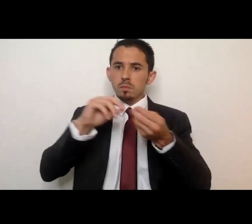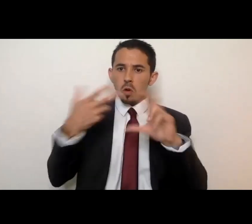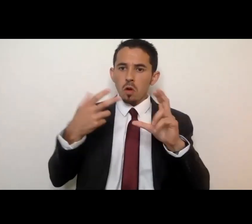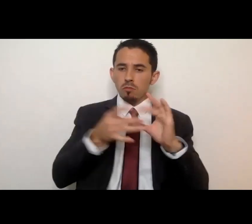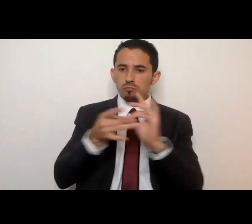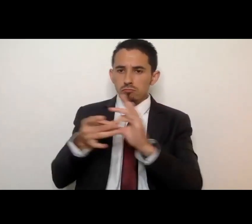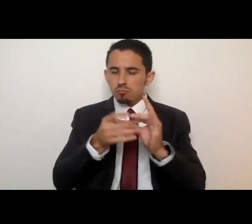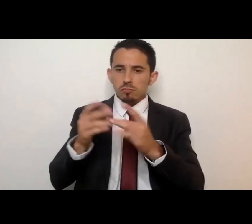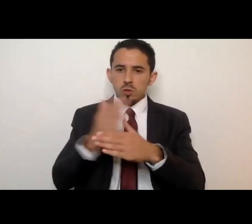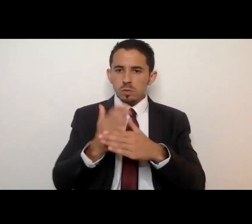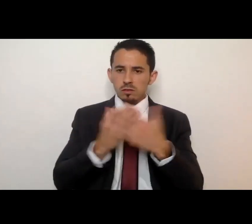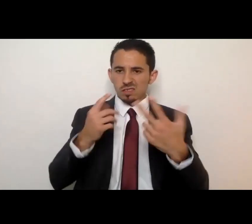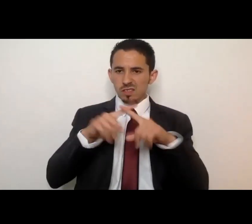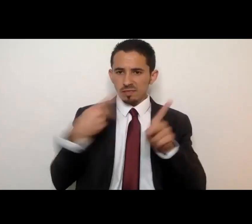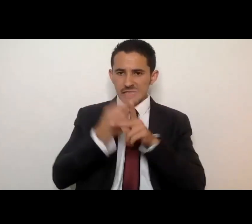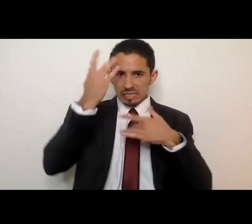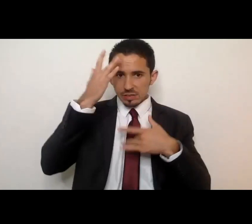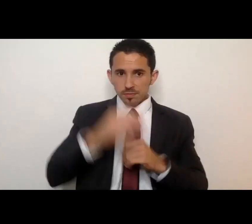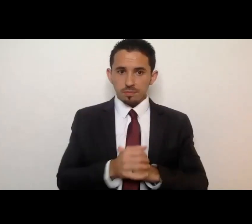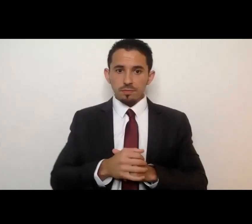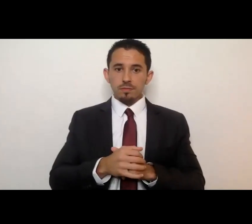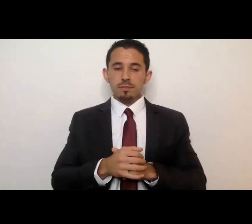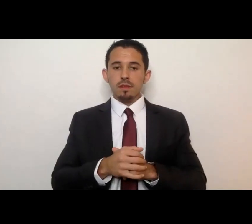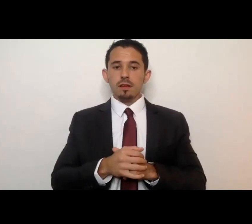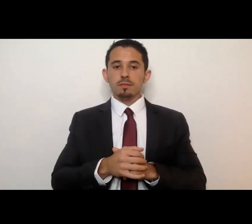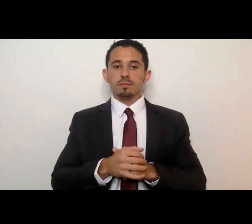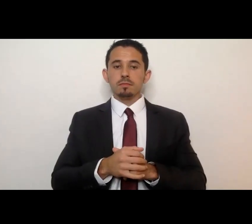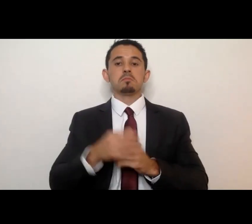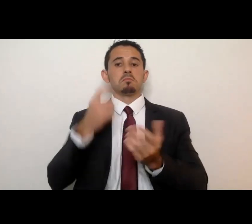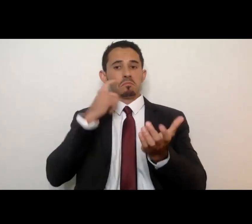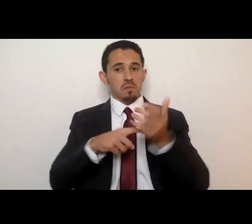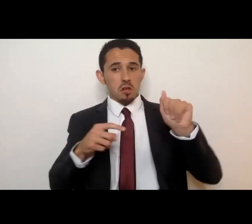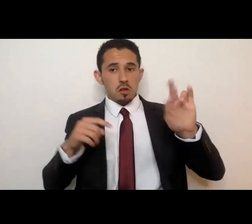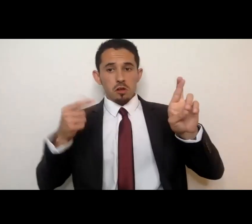positive interaction with proteins in 3 different kinds of diseases.